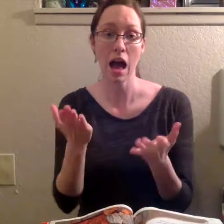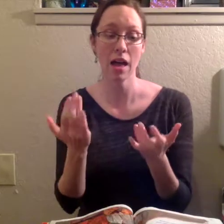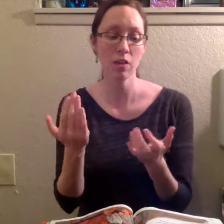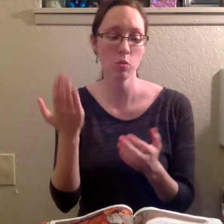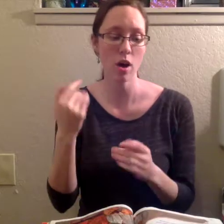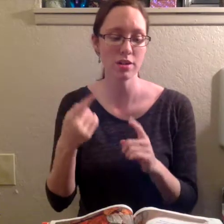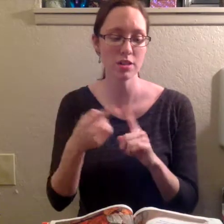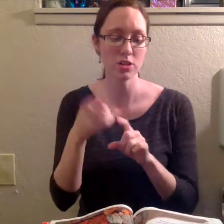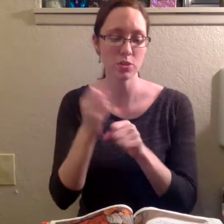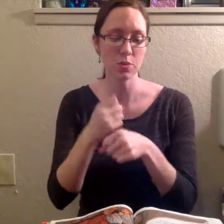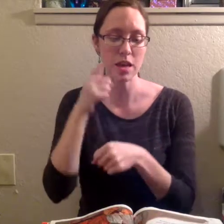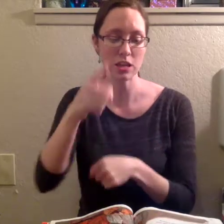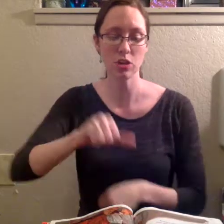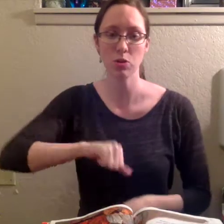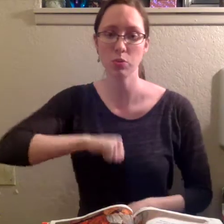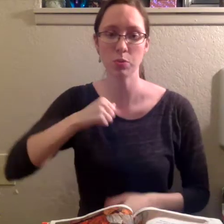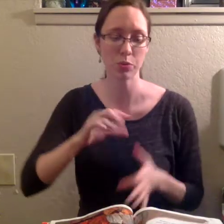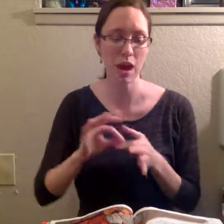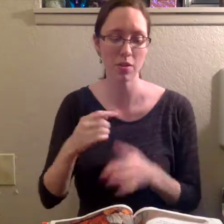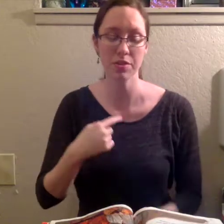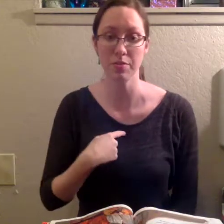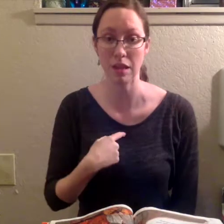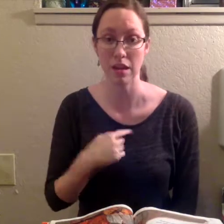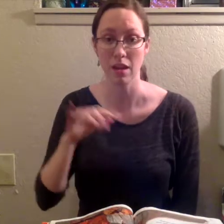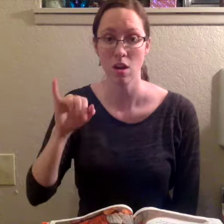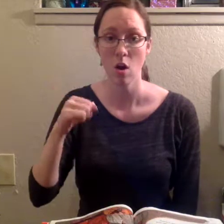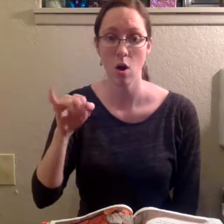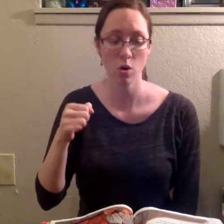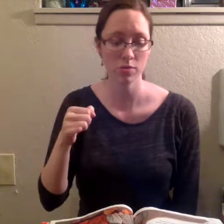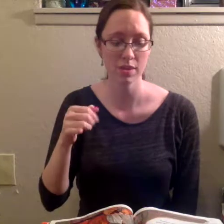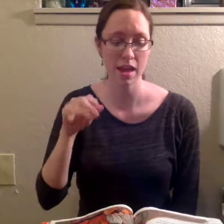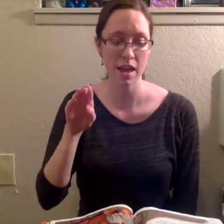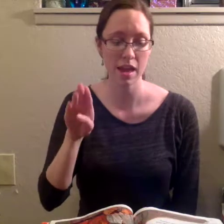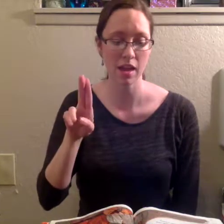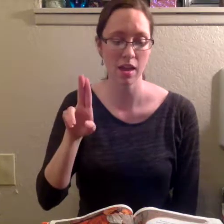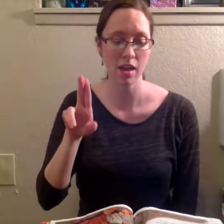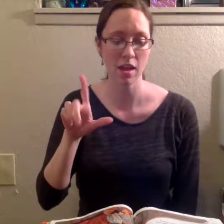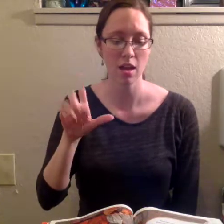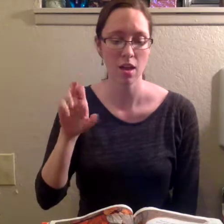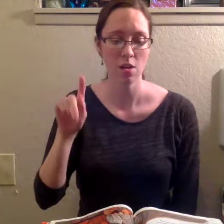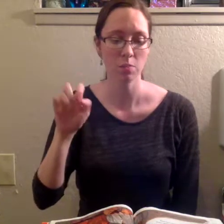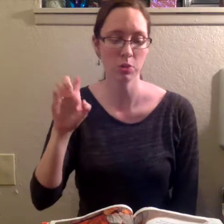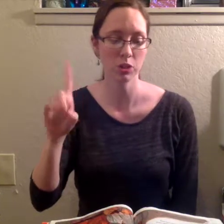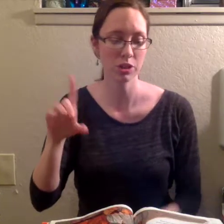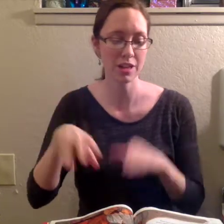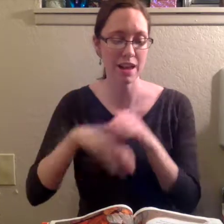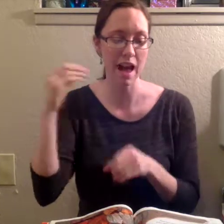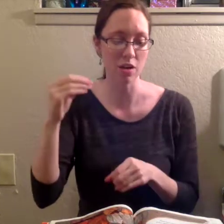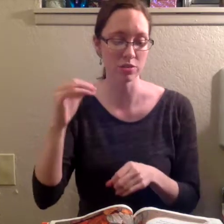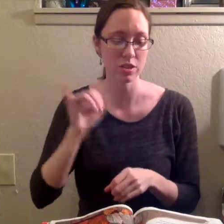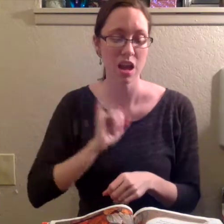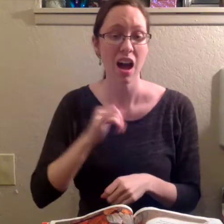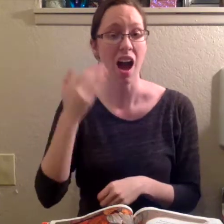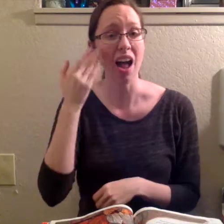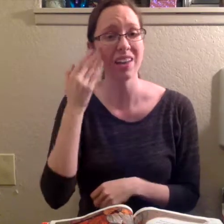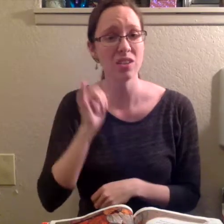"I wanted to make you proud of me," Jose blurted out. "I